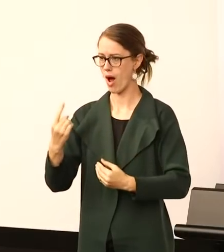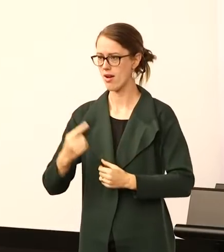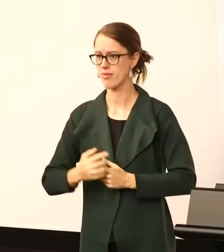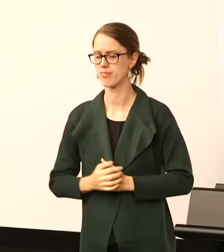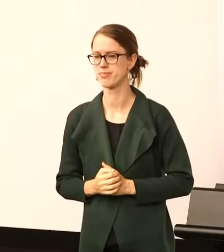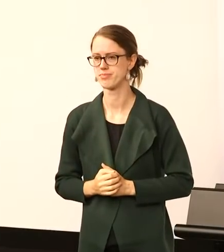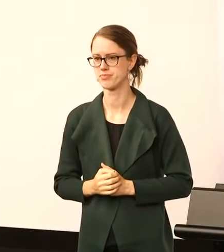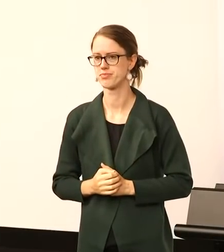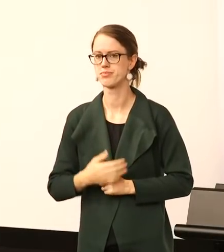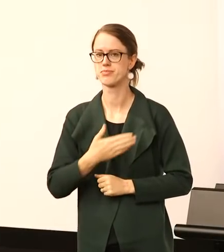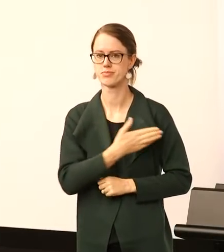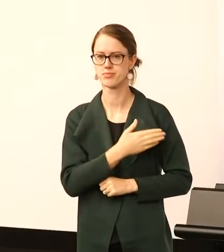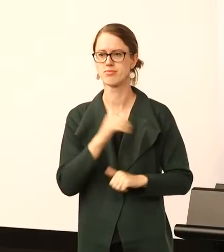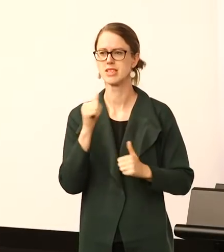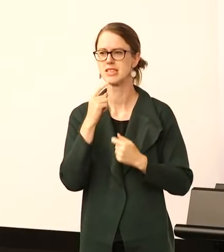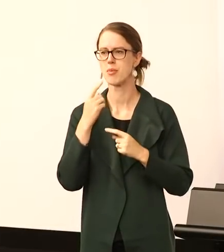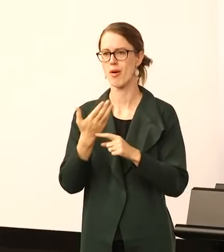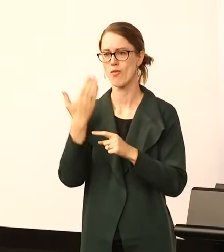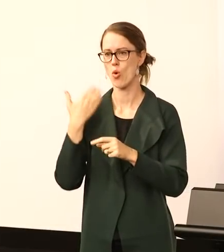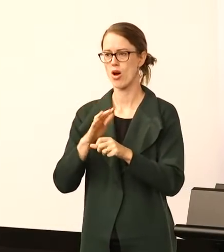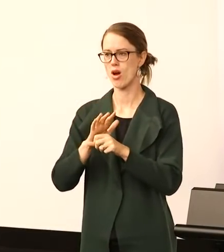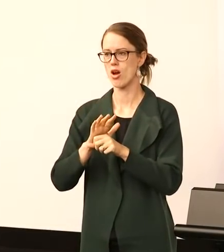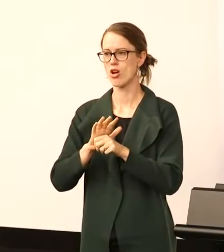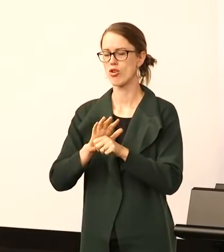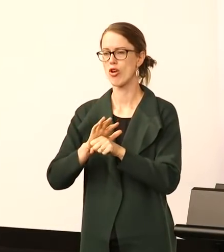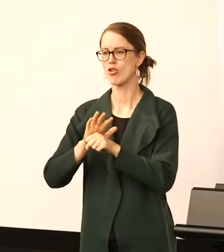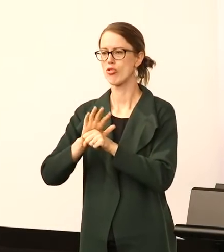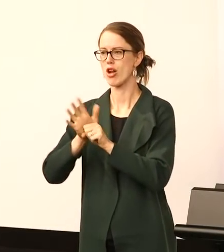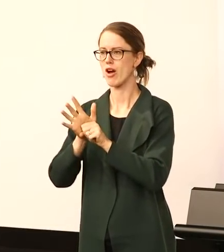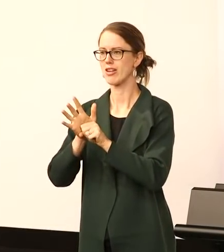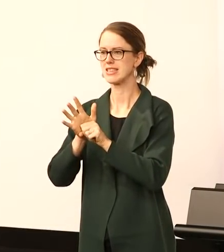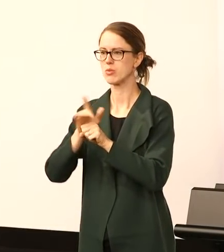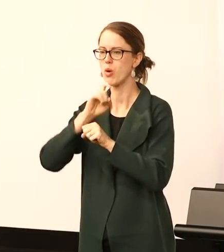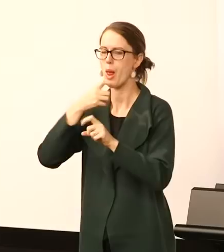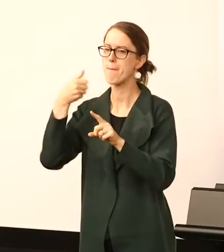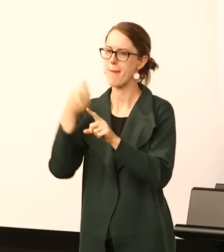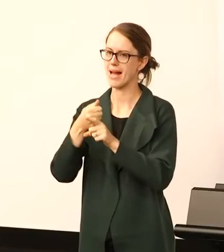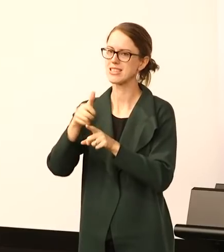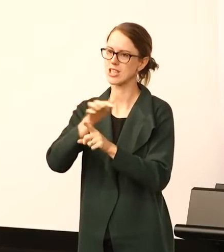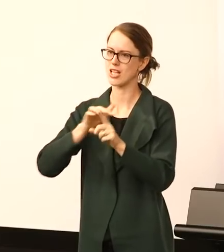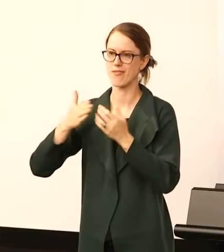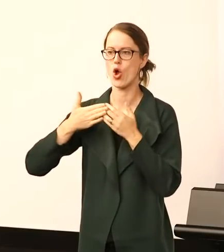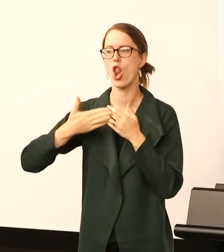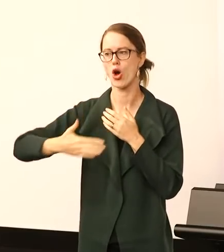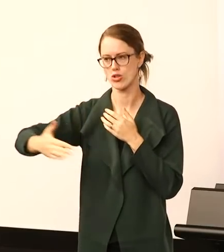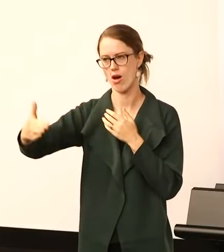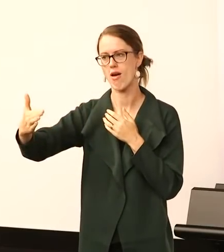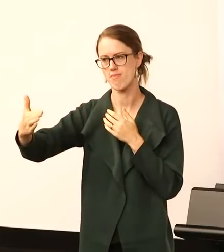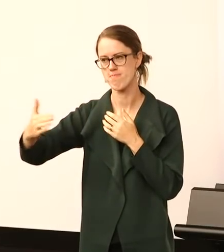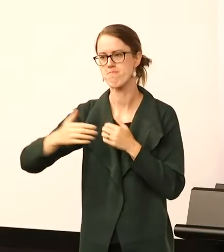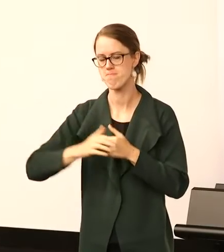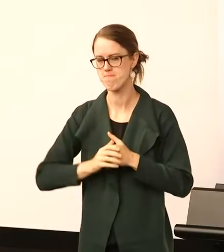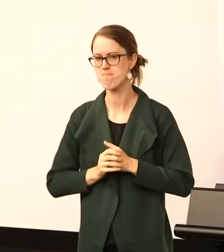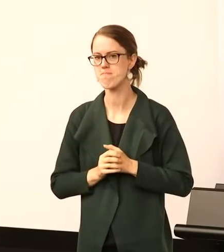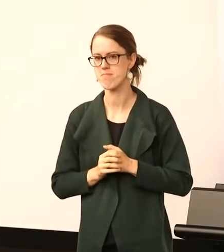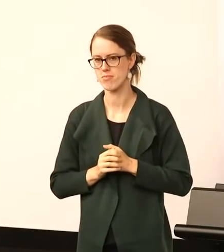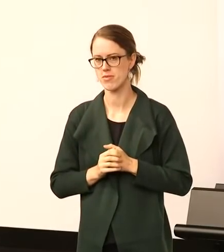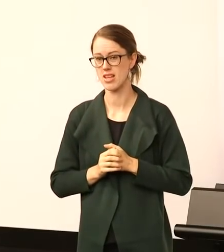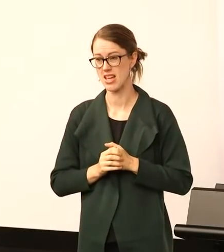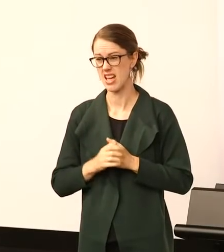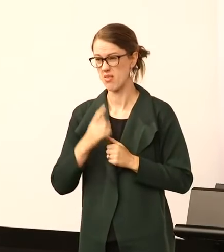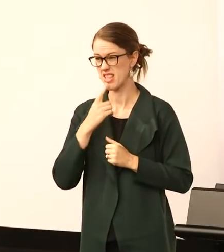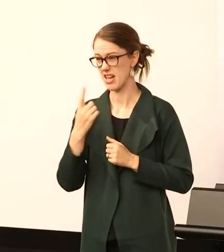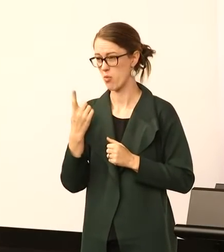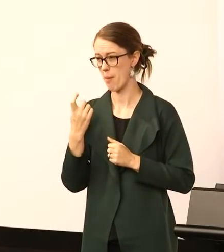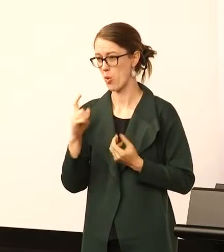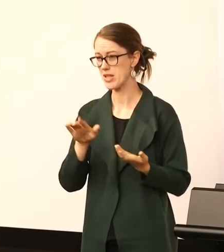point? As we've said before, this virus has a long tail. And I think one could even say, look, the announcement of a further death